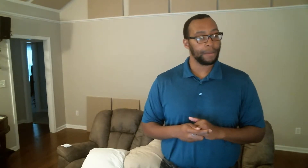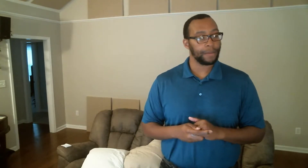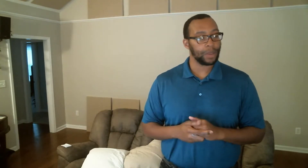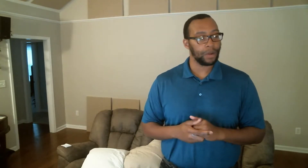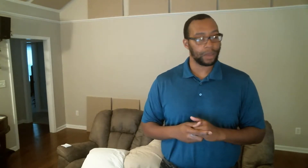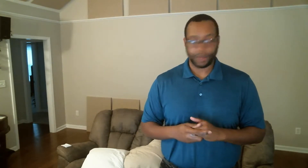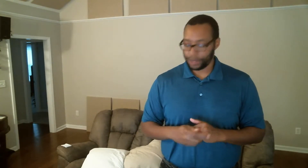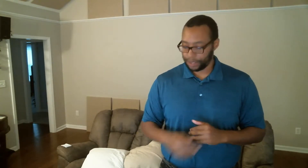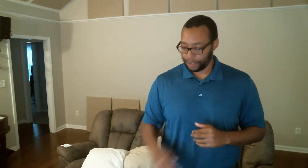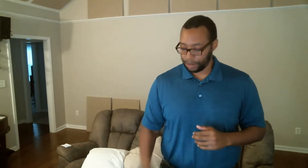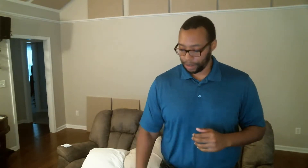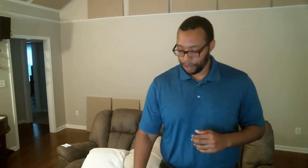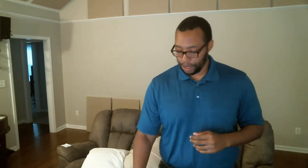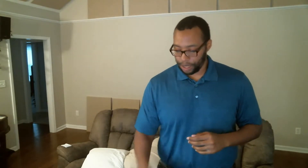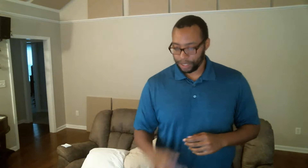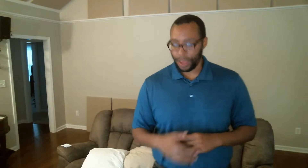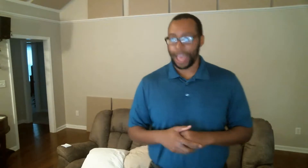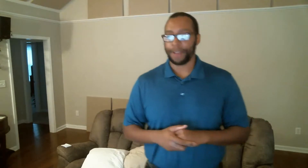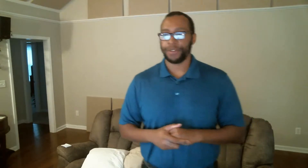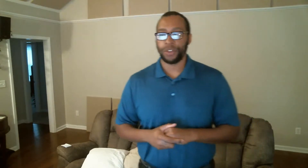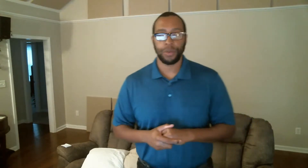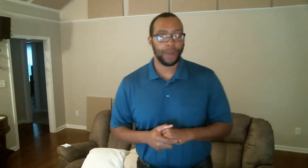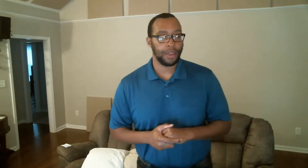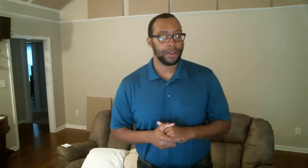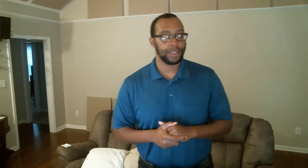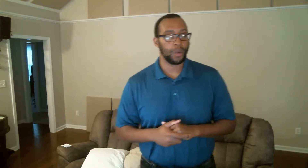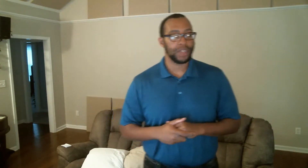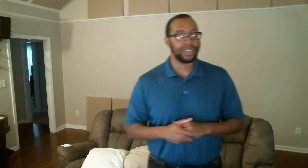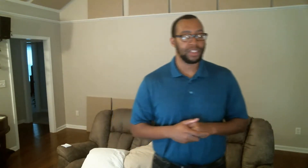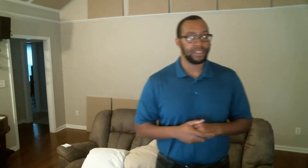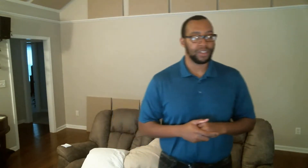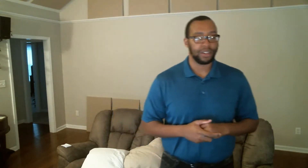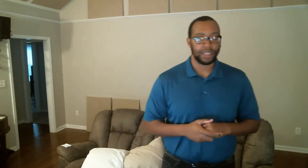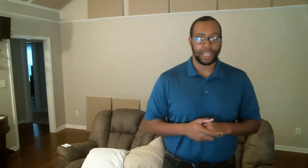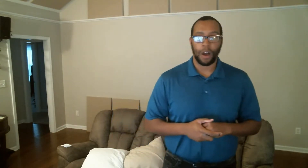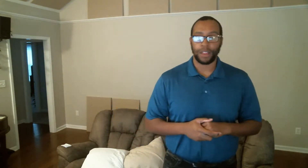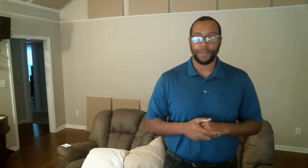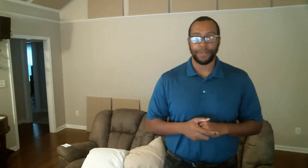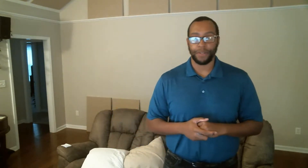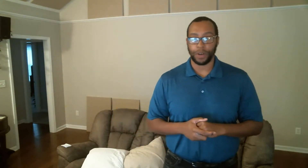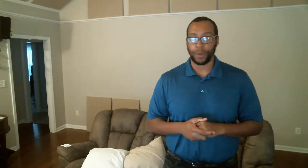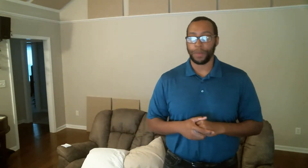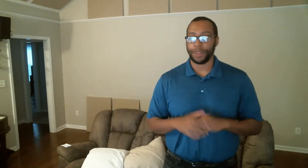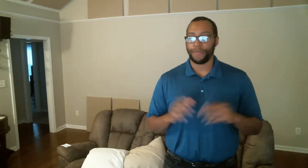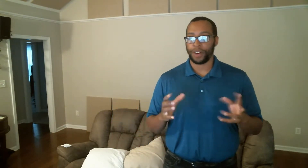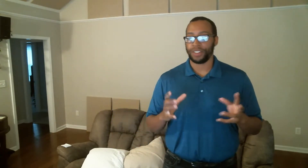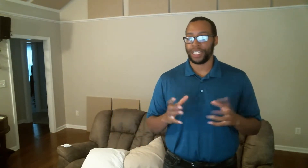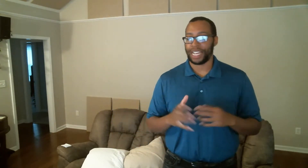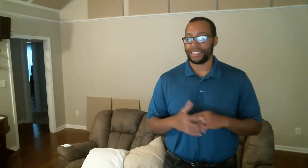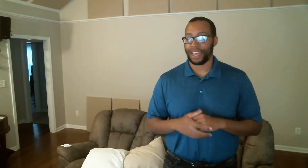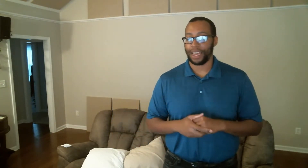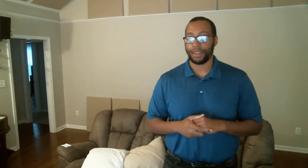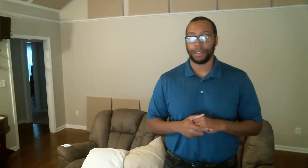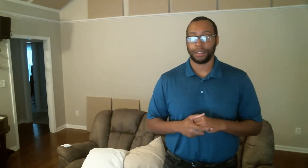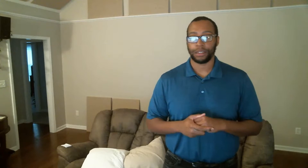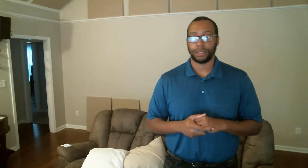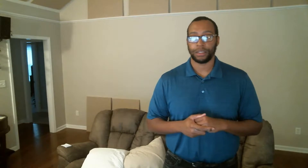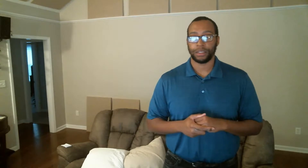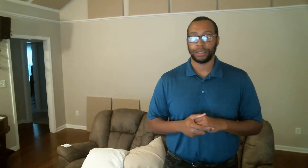You're welcome, Teresa. So I have 2 brothers and 1 sister. They all live in Florida. What will be the first thing I sign?